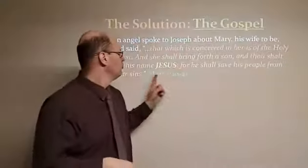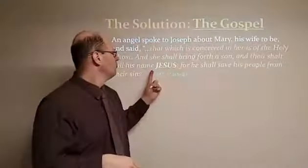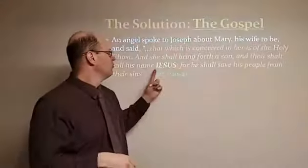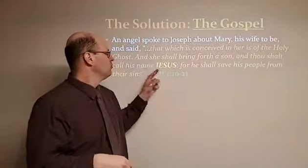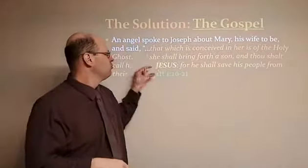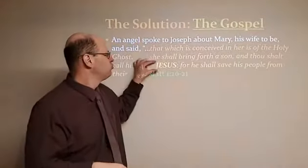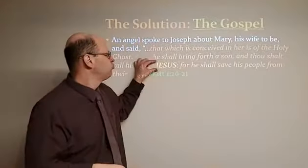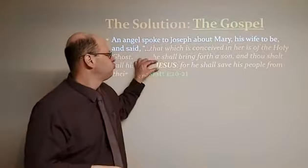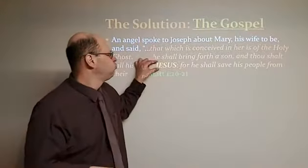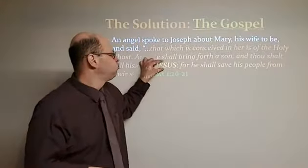Jesus